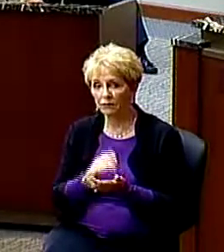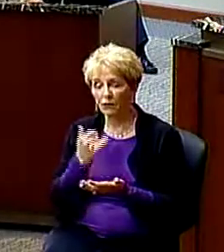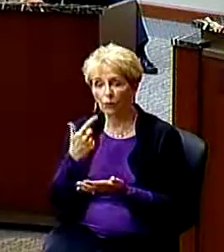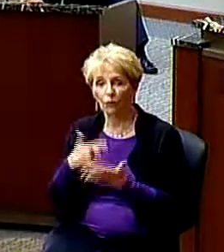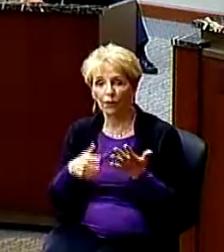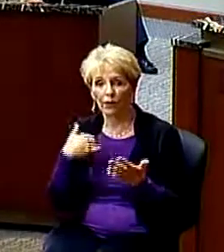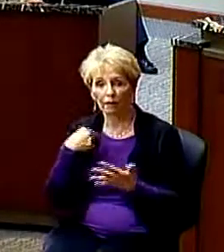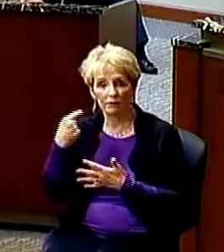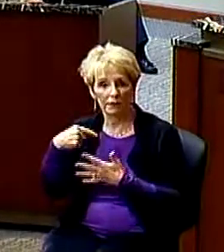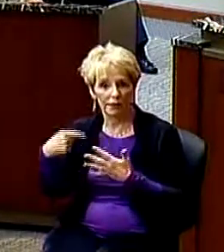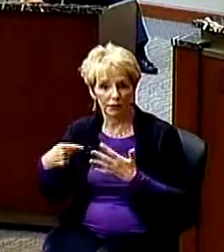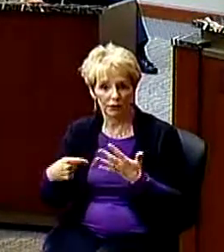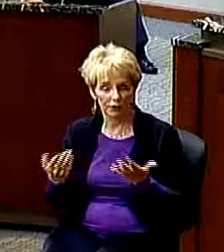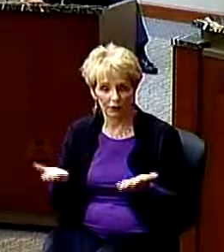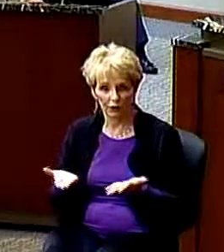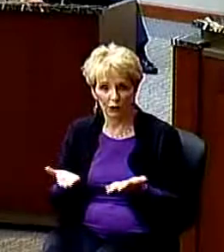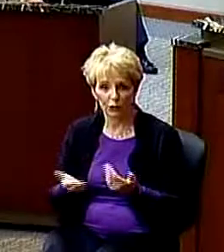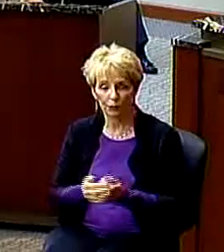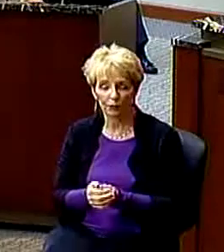initiatives.